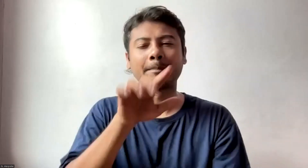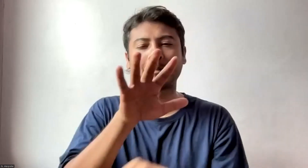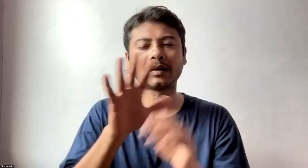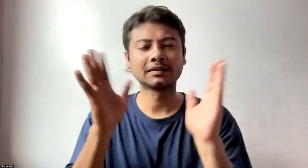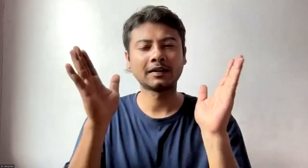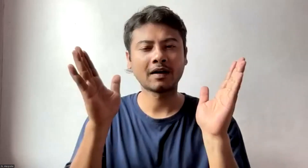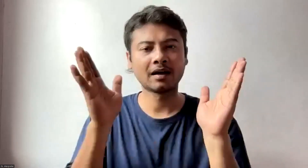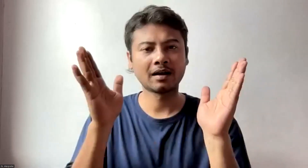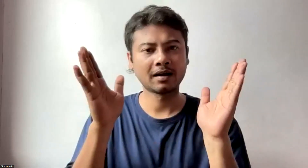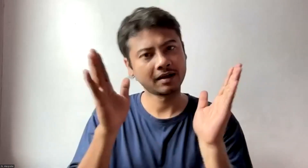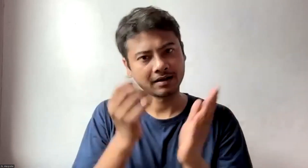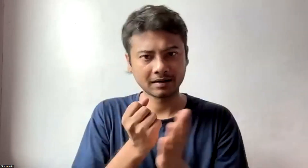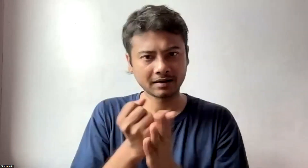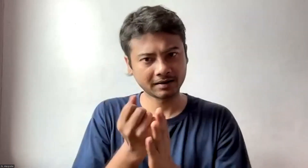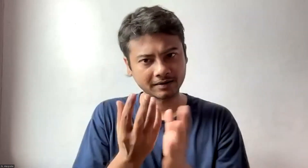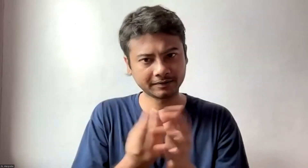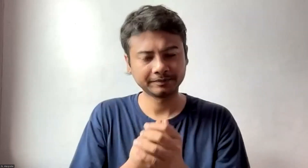Chaitanya,